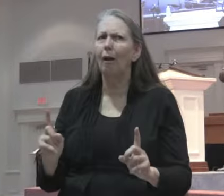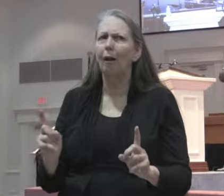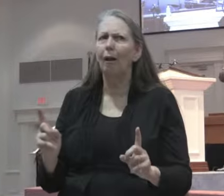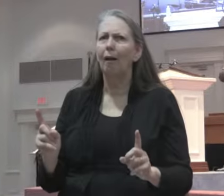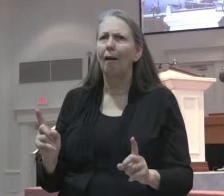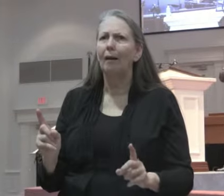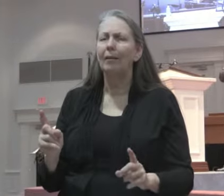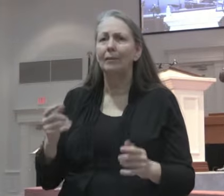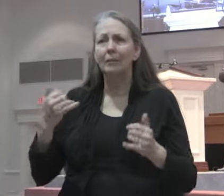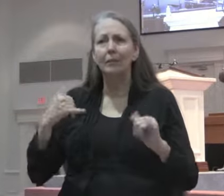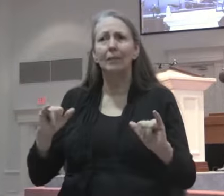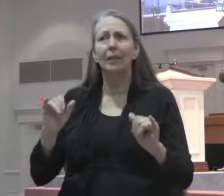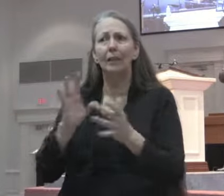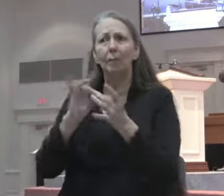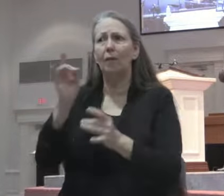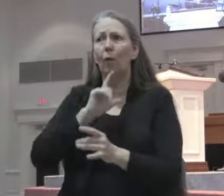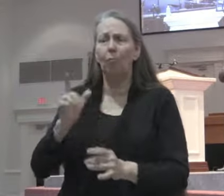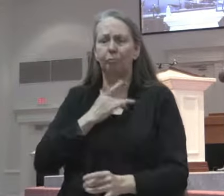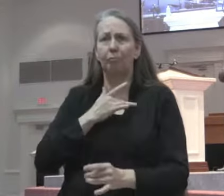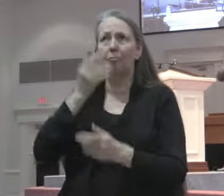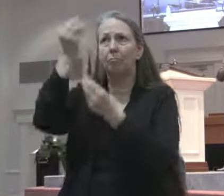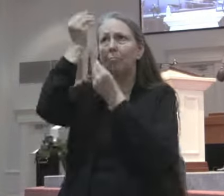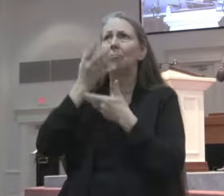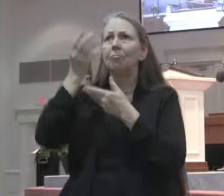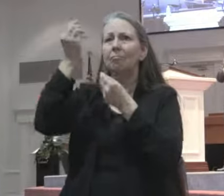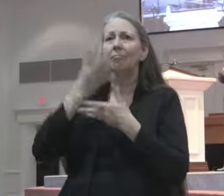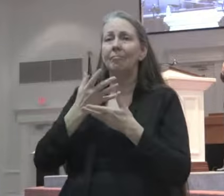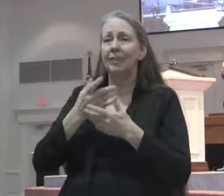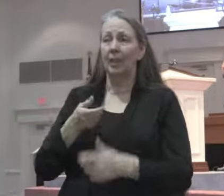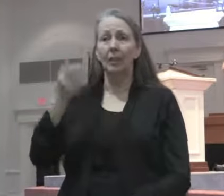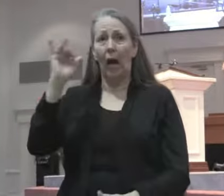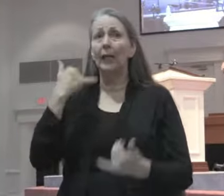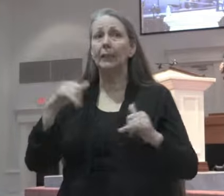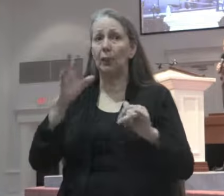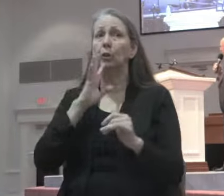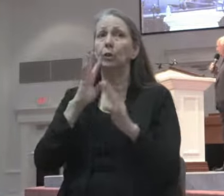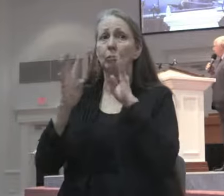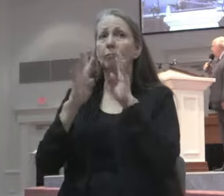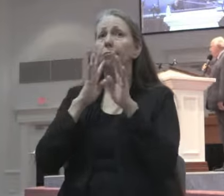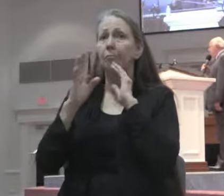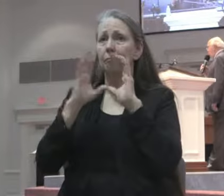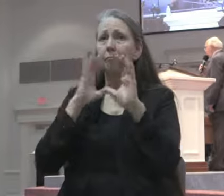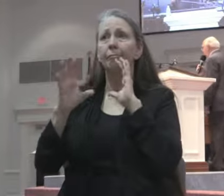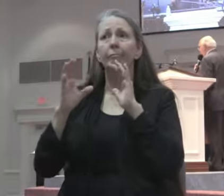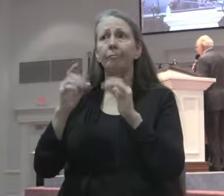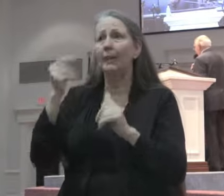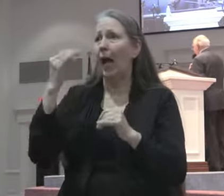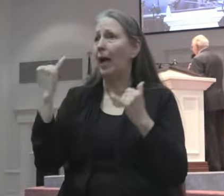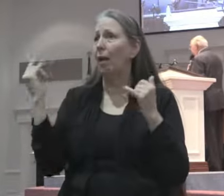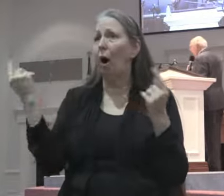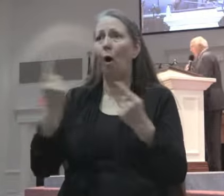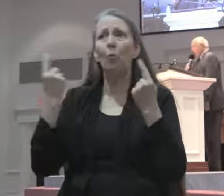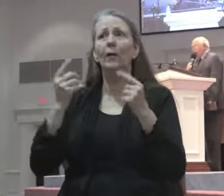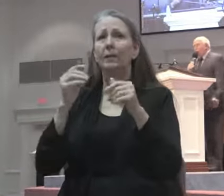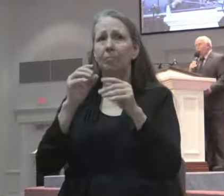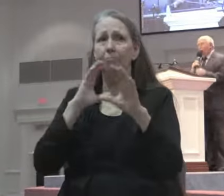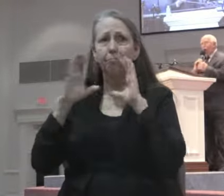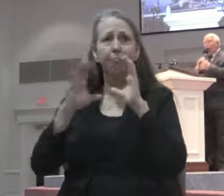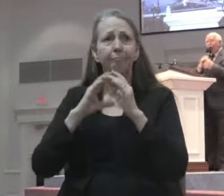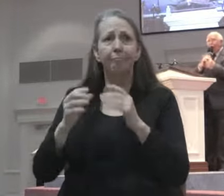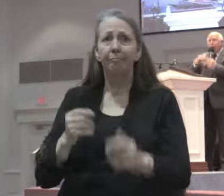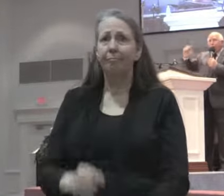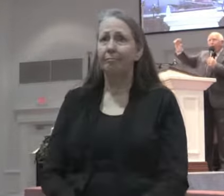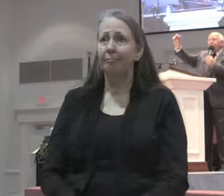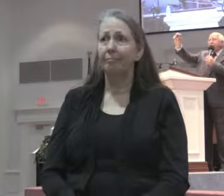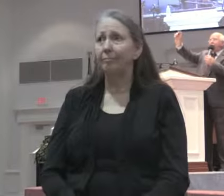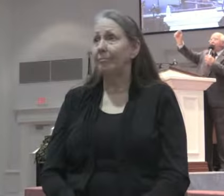Still hearing from God. Now, God's still speaking. He never quits talking. He's speaking all